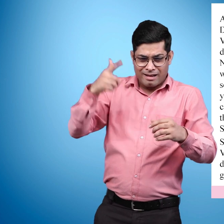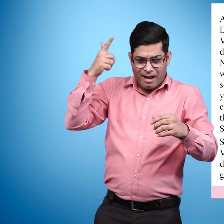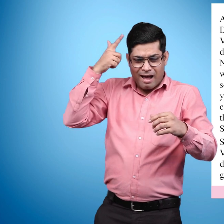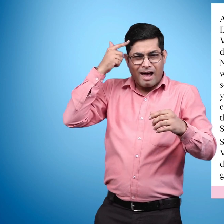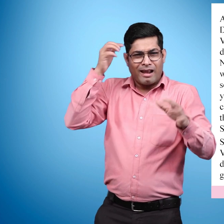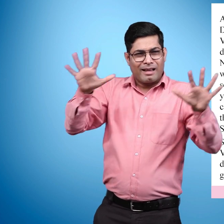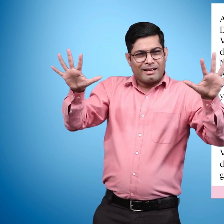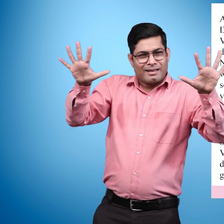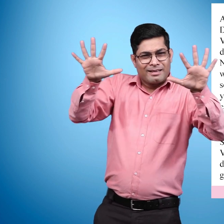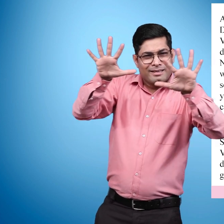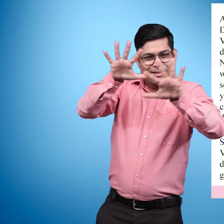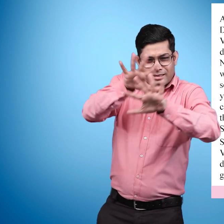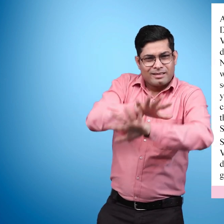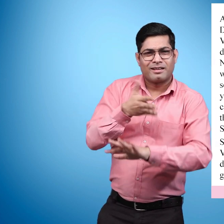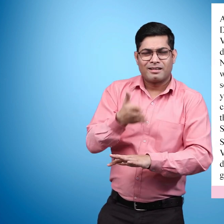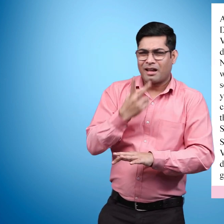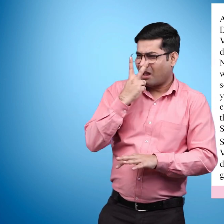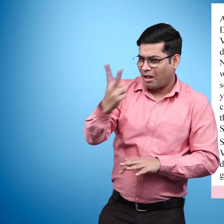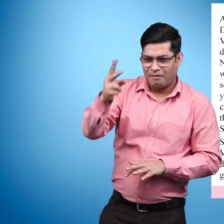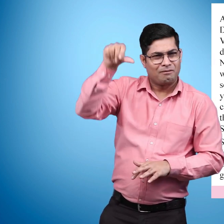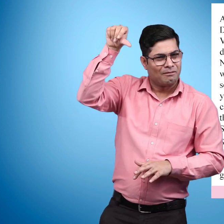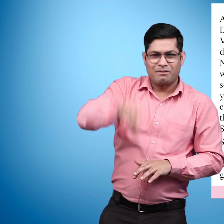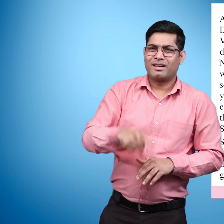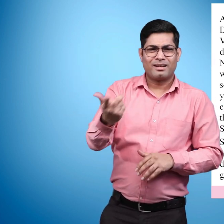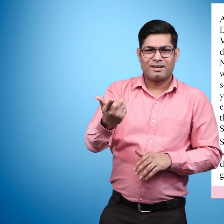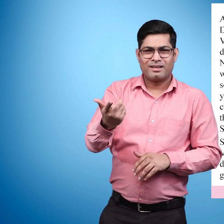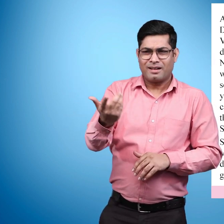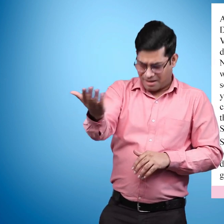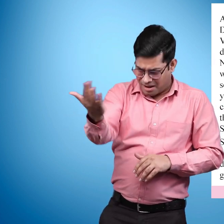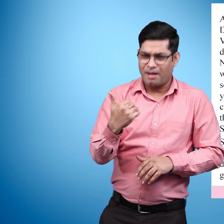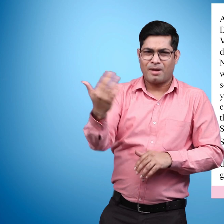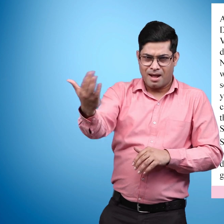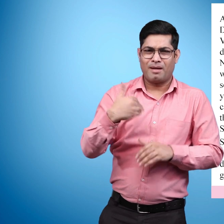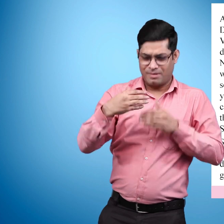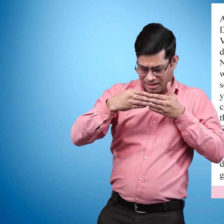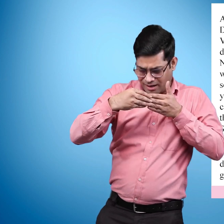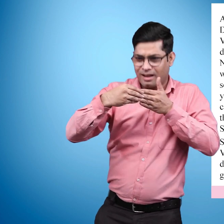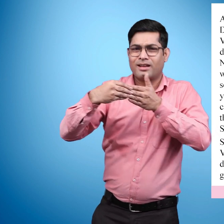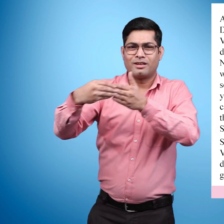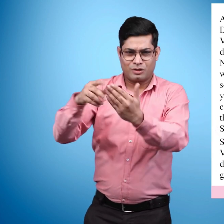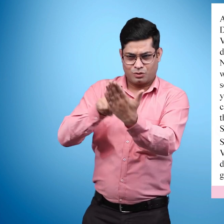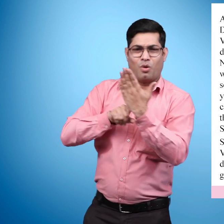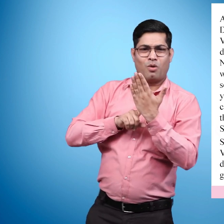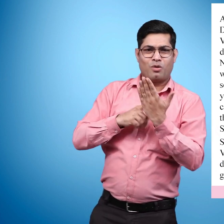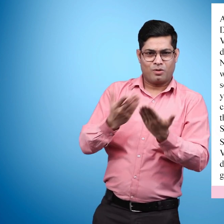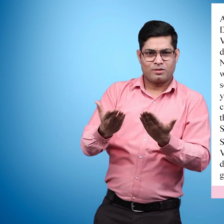It's dark and I cannot see you. Come here and show me the way."